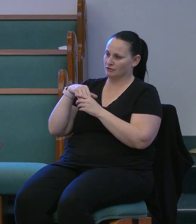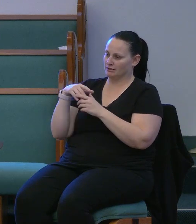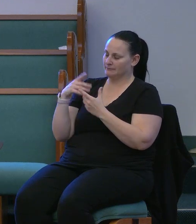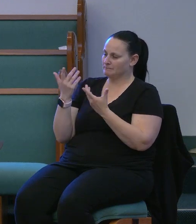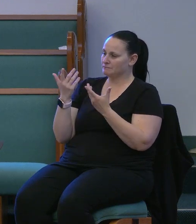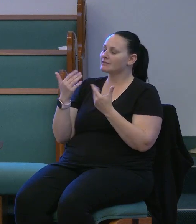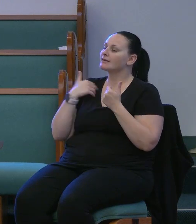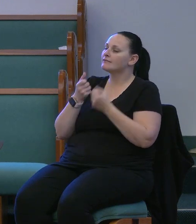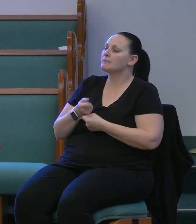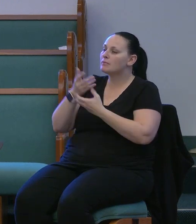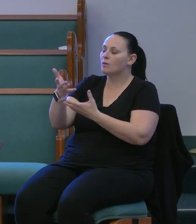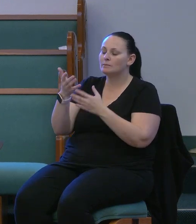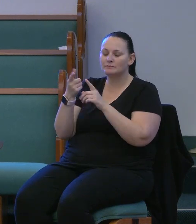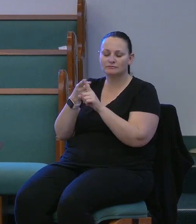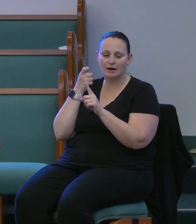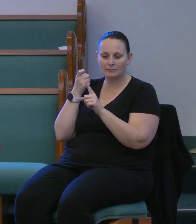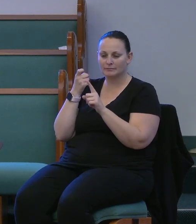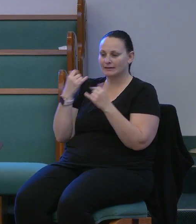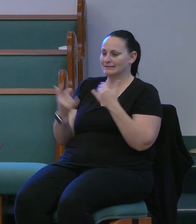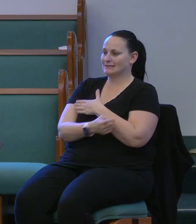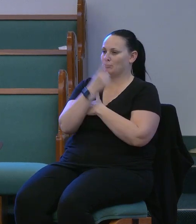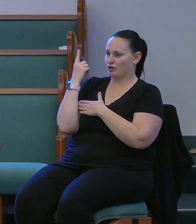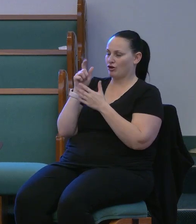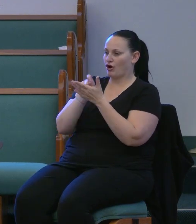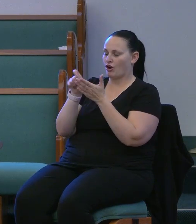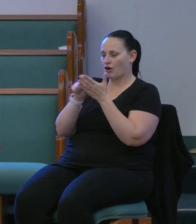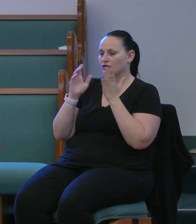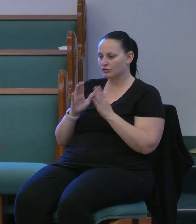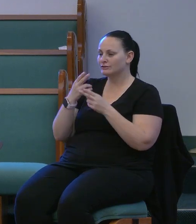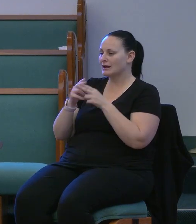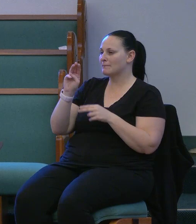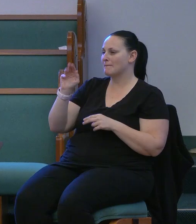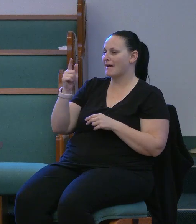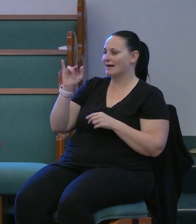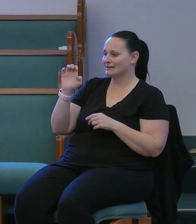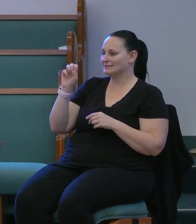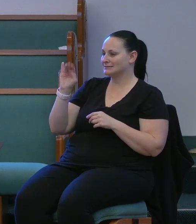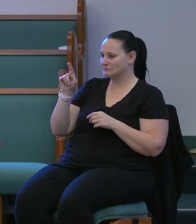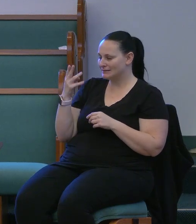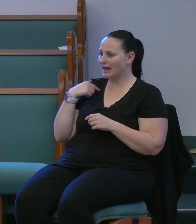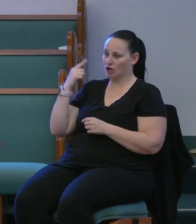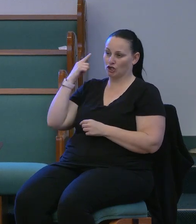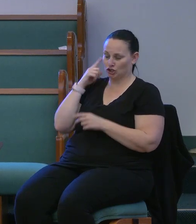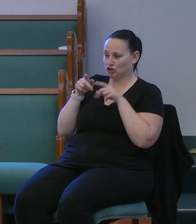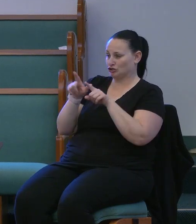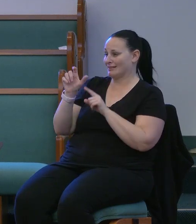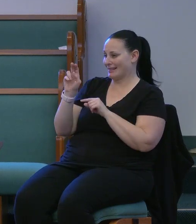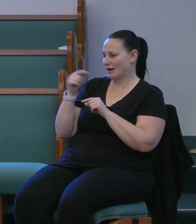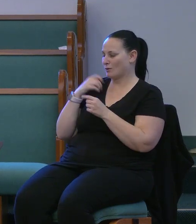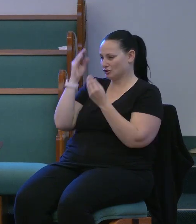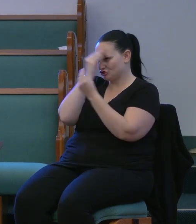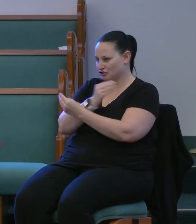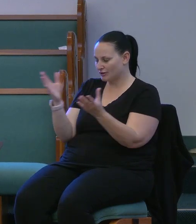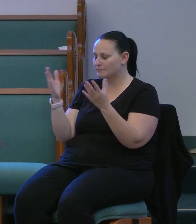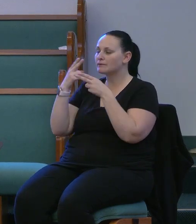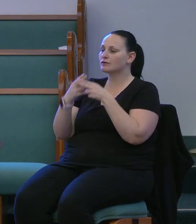There's a poem from a contemporary author named Maggie Smith that I heard during Lent that I want to share with you. It's called